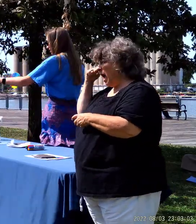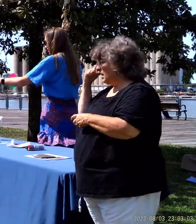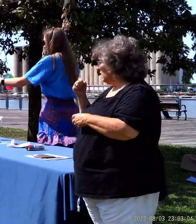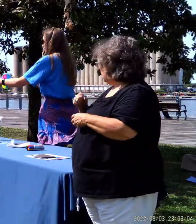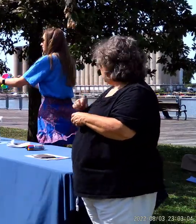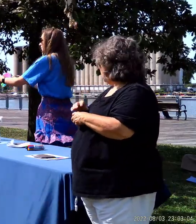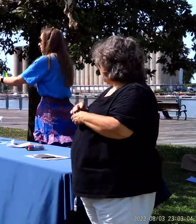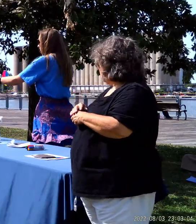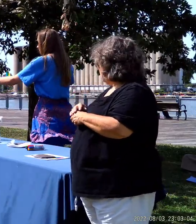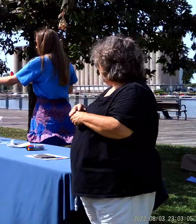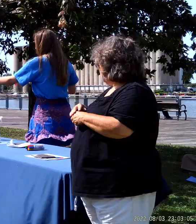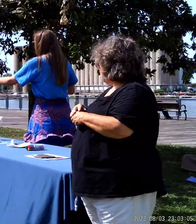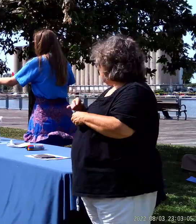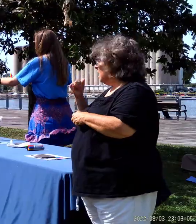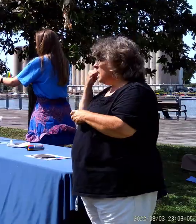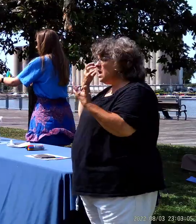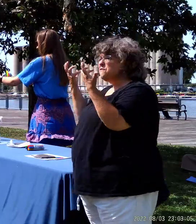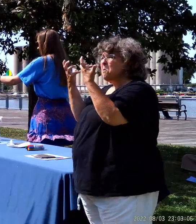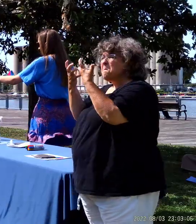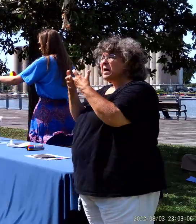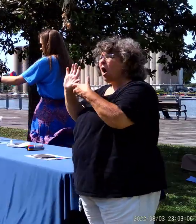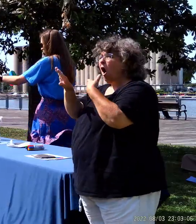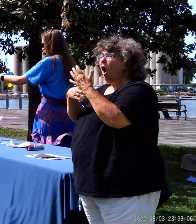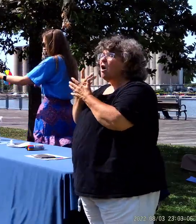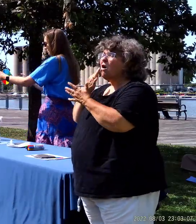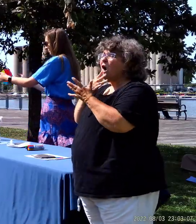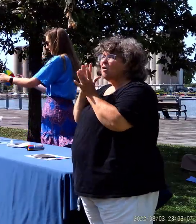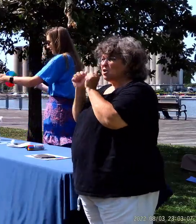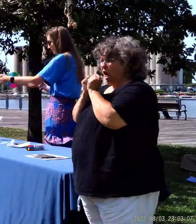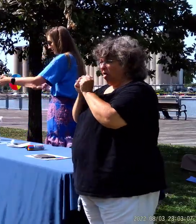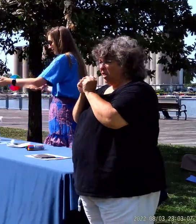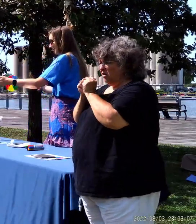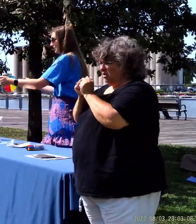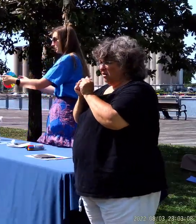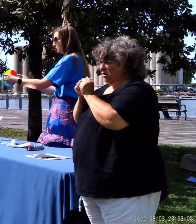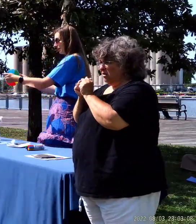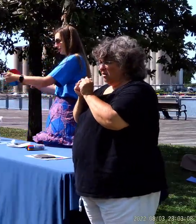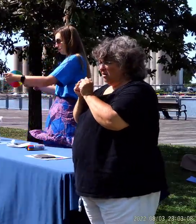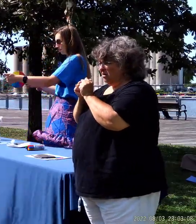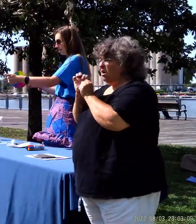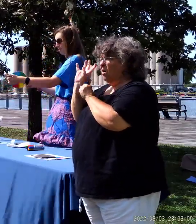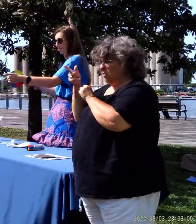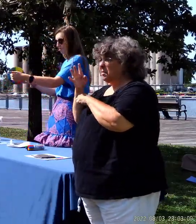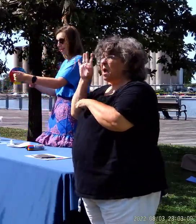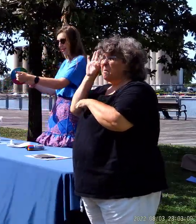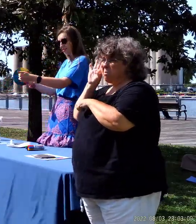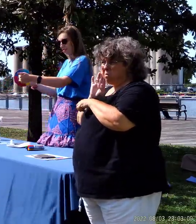color, right? So if you mix all the colors of the rainbow together, you get a brown black